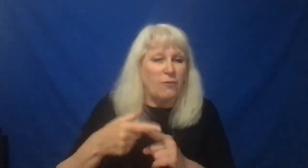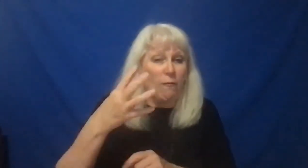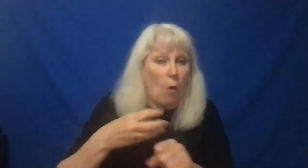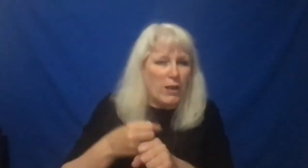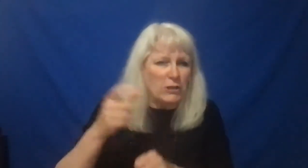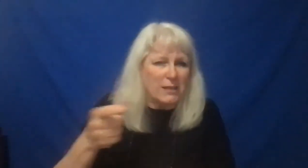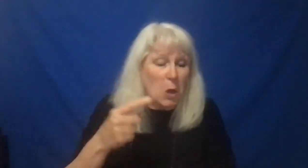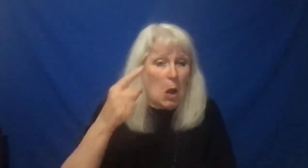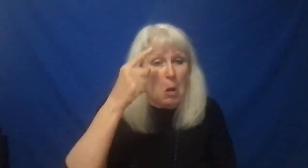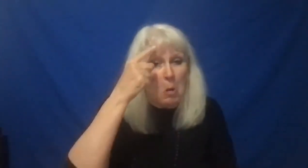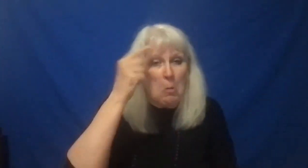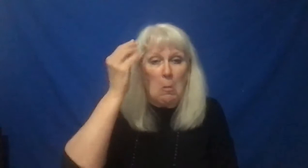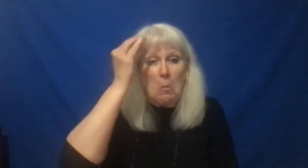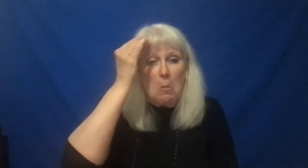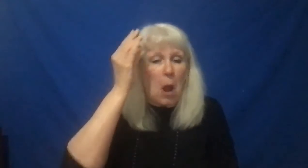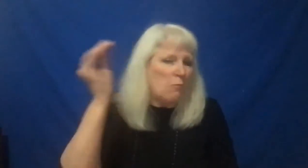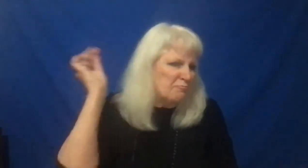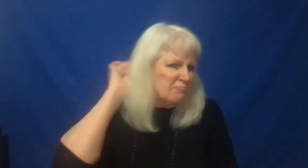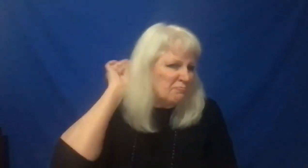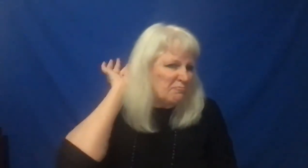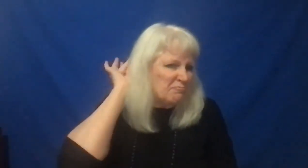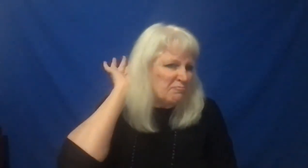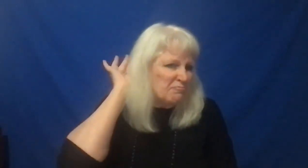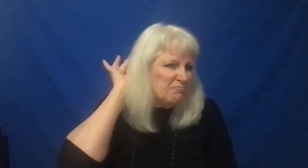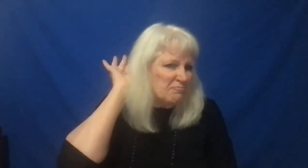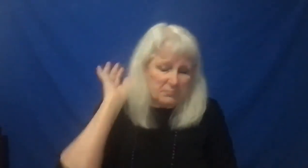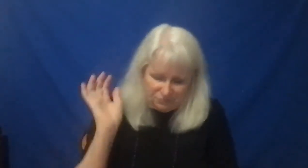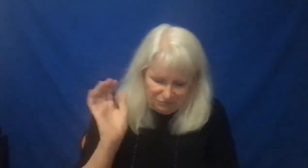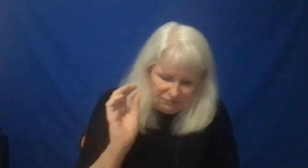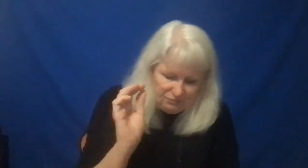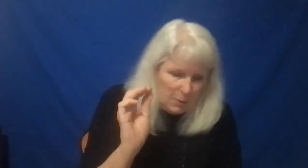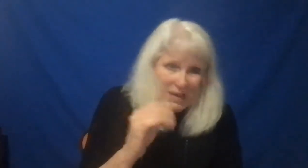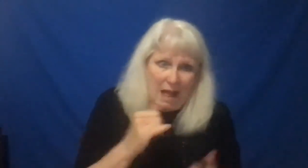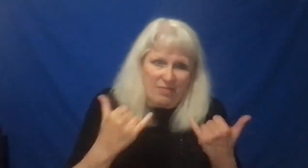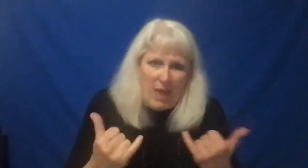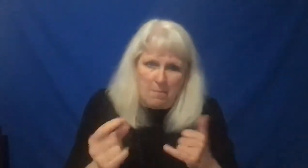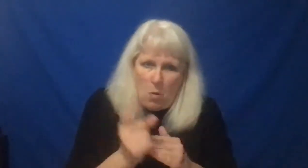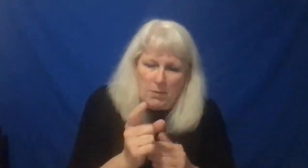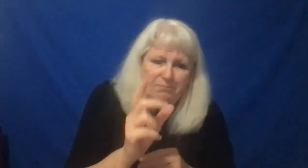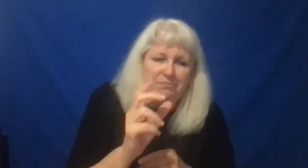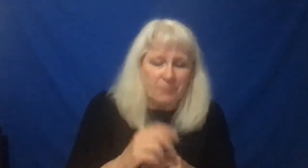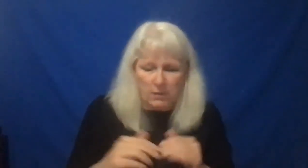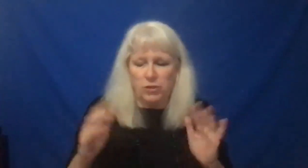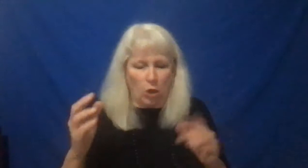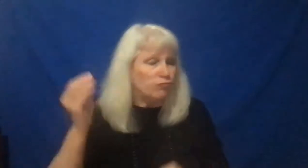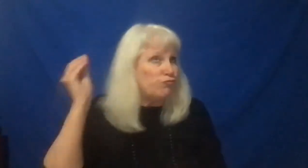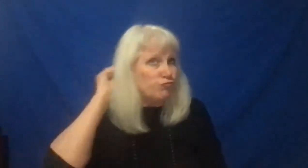an immediacy to it. And so later on, a couple years ago,